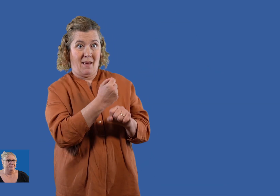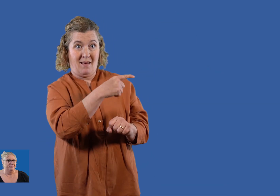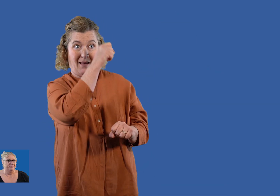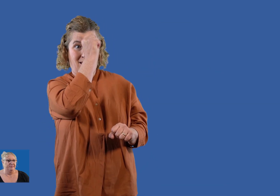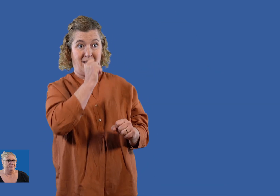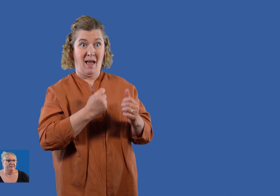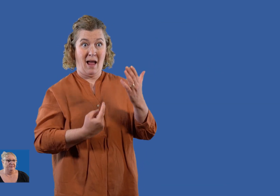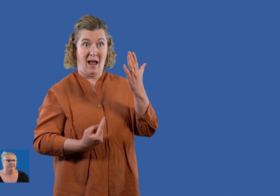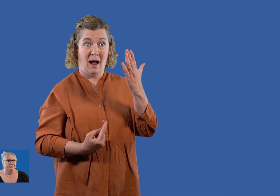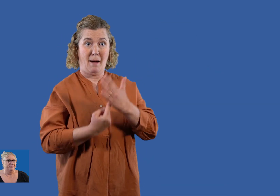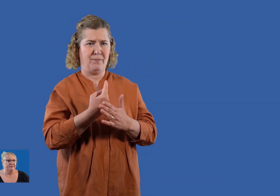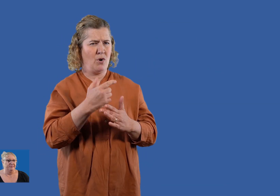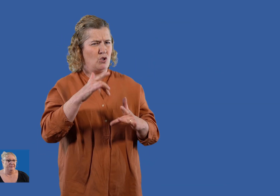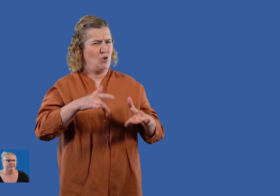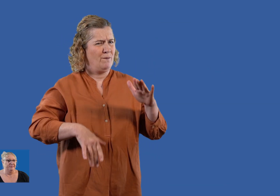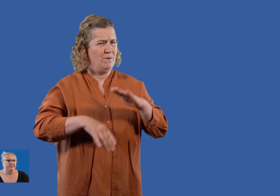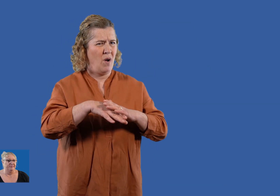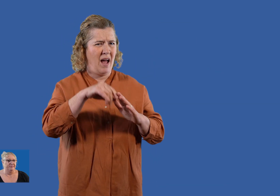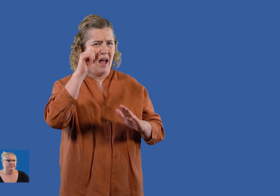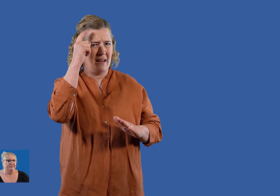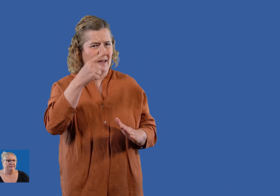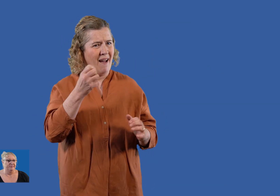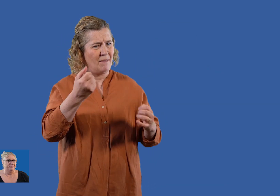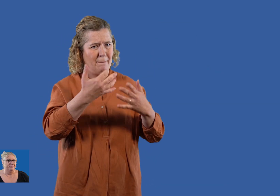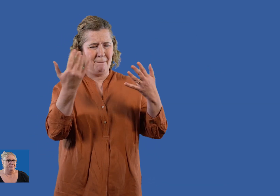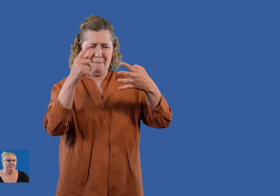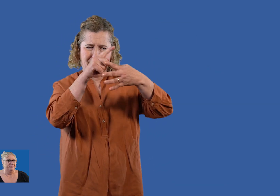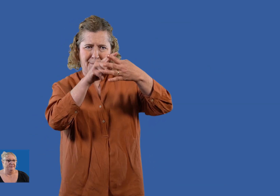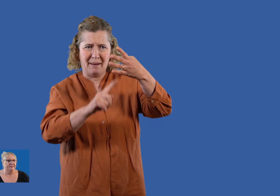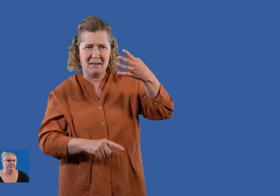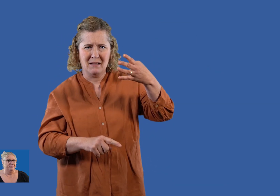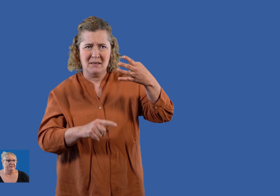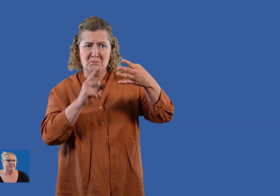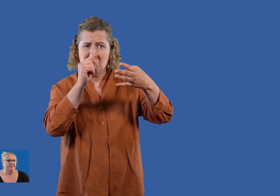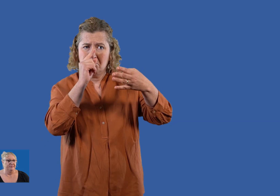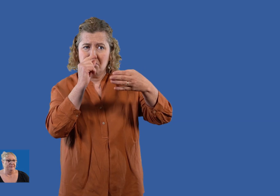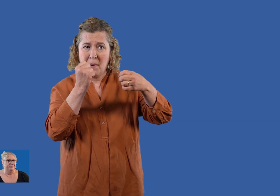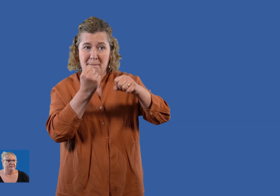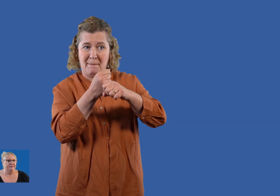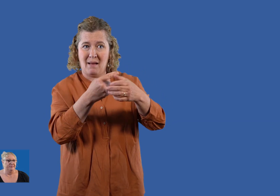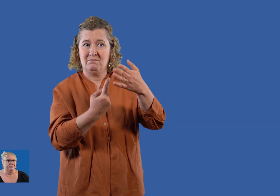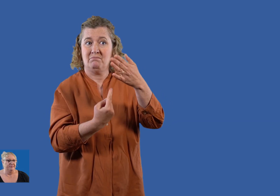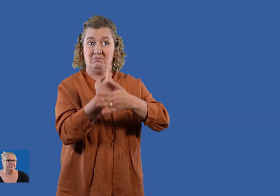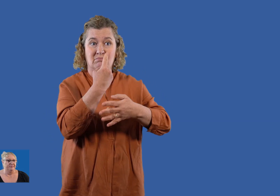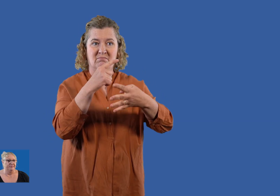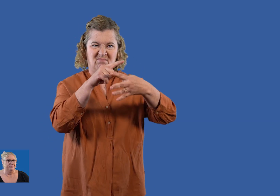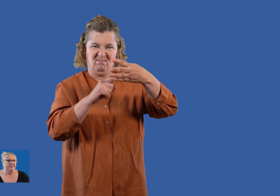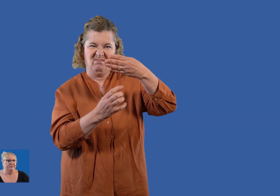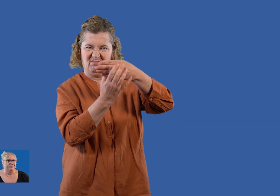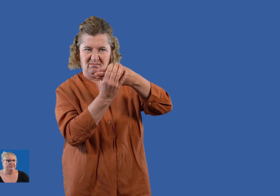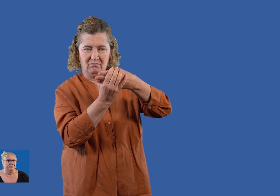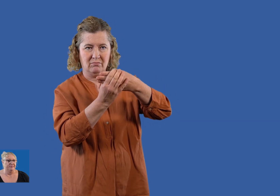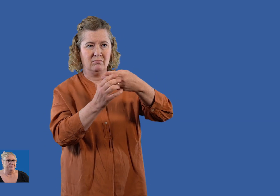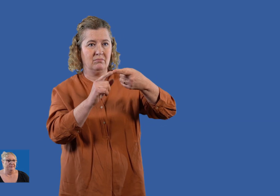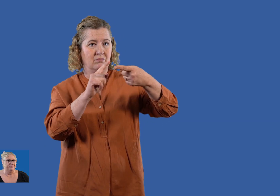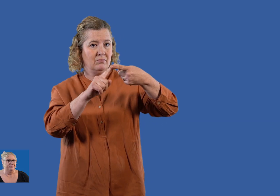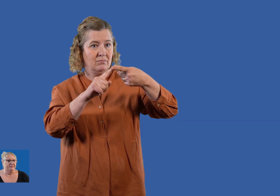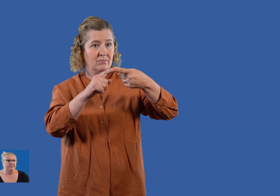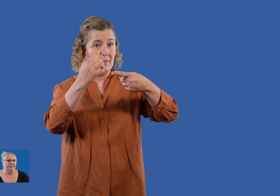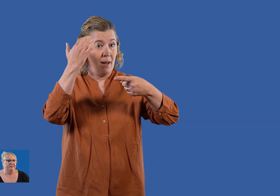Cause of schizophrenia is actually not fully understood. Contributing factors could be four main things. And you've got